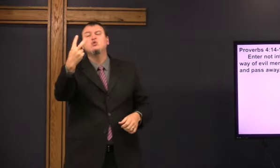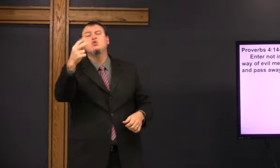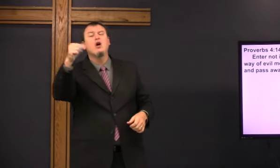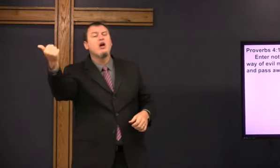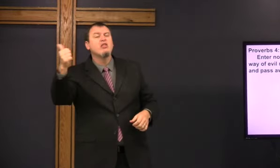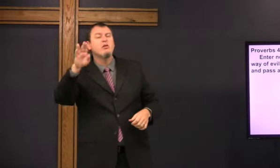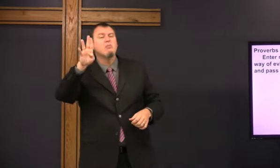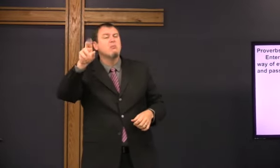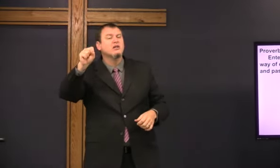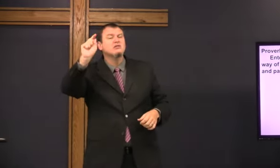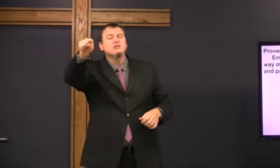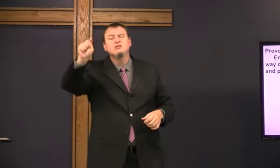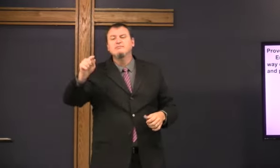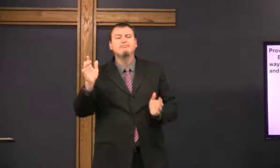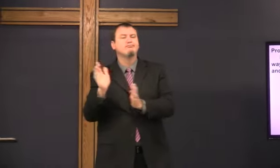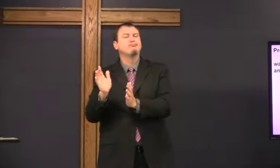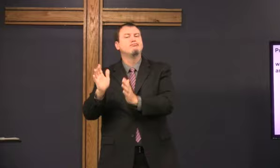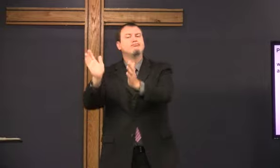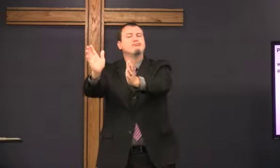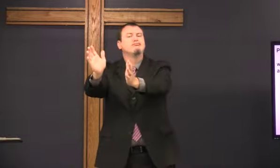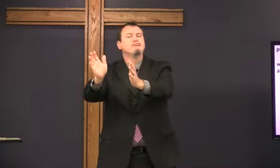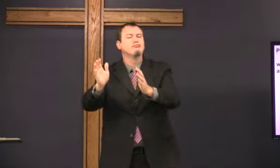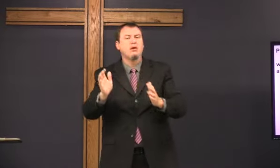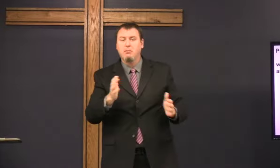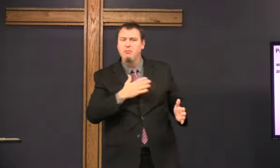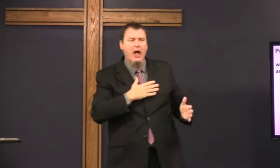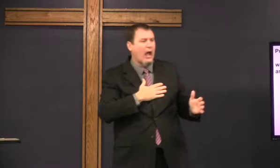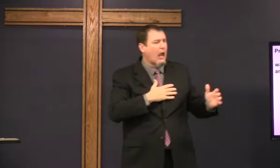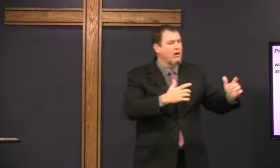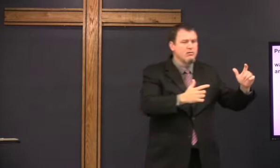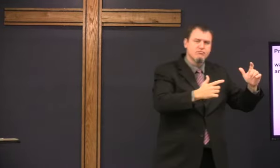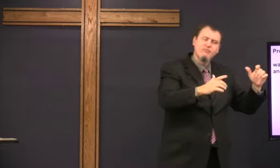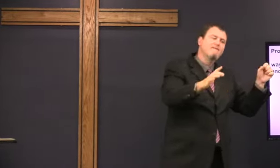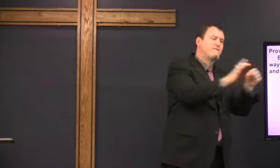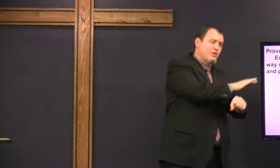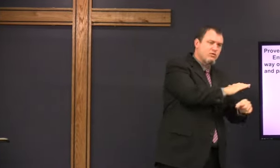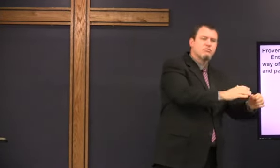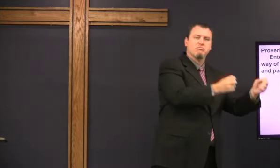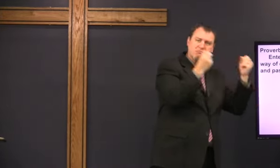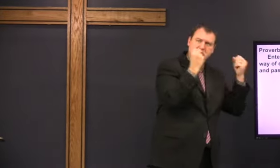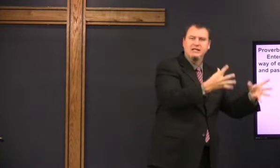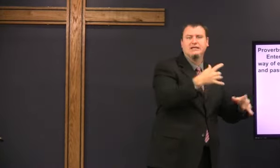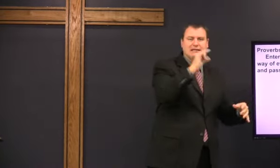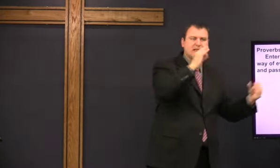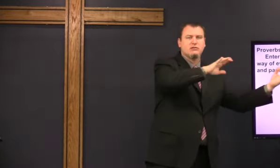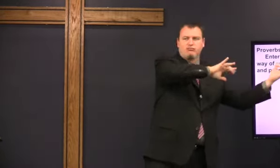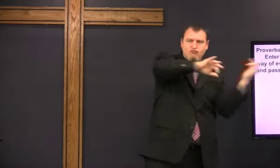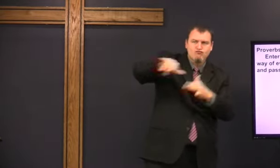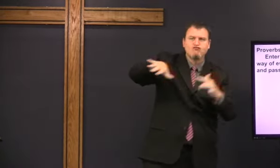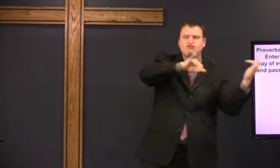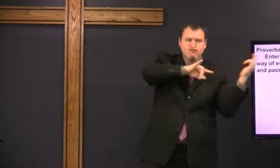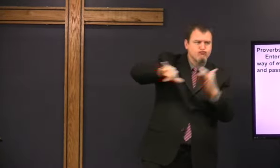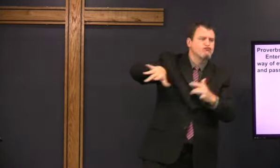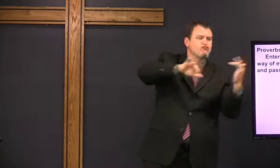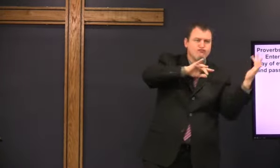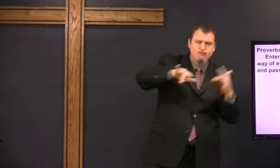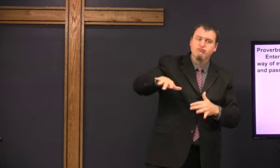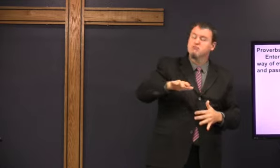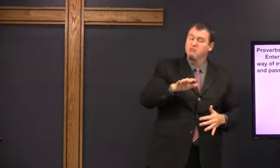full. There were two other buses, but my bus was always full of lots of kids who